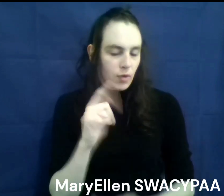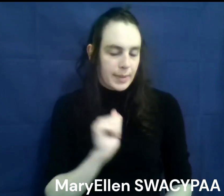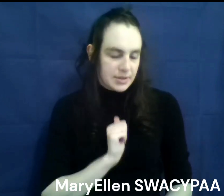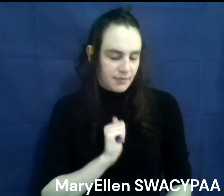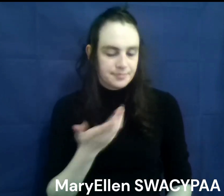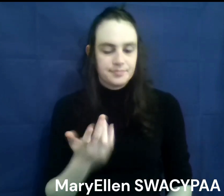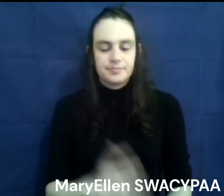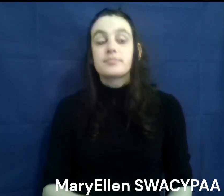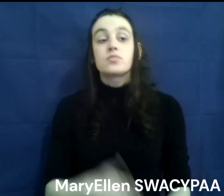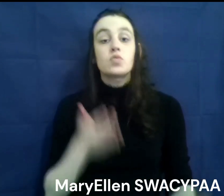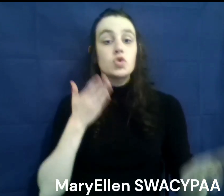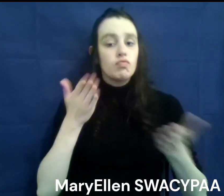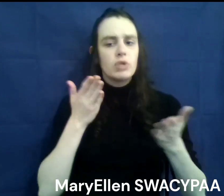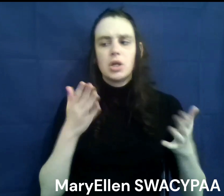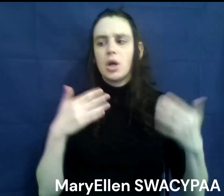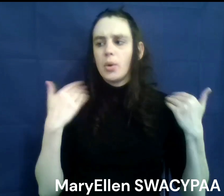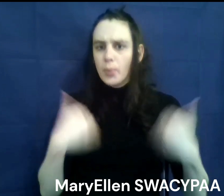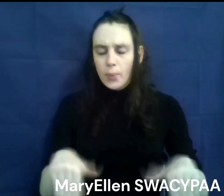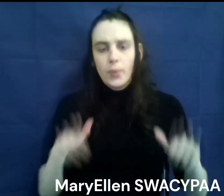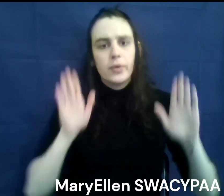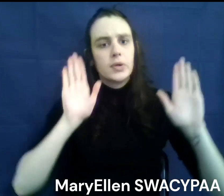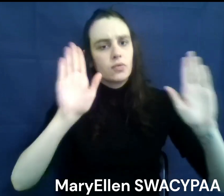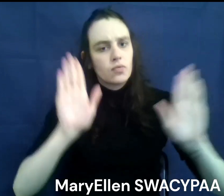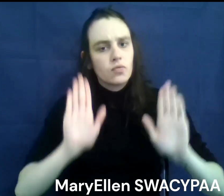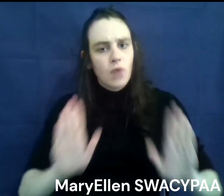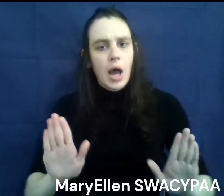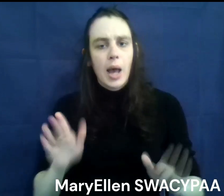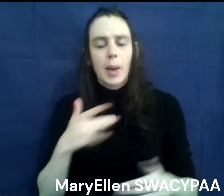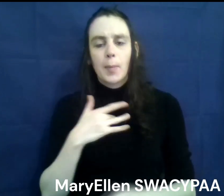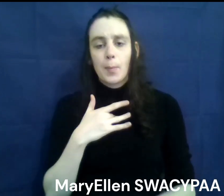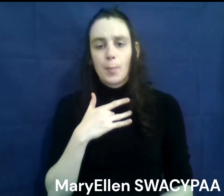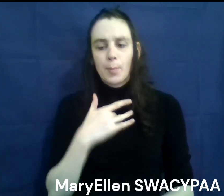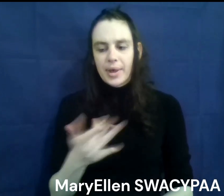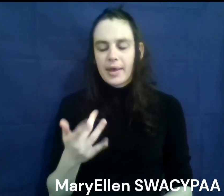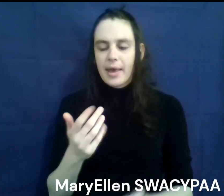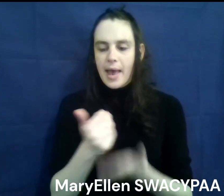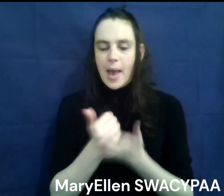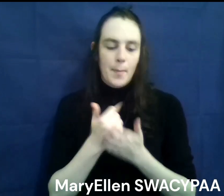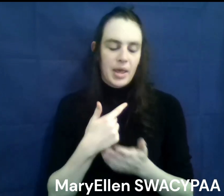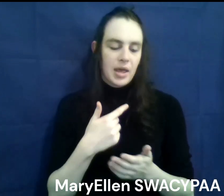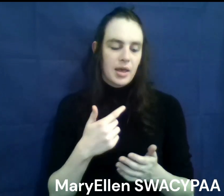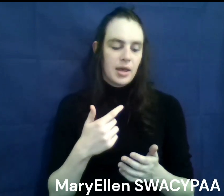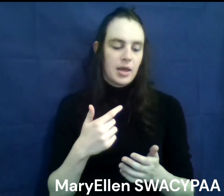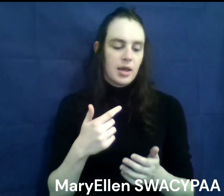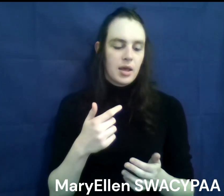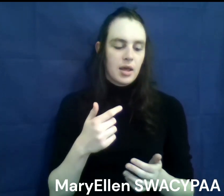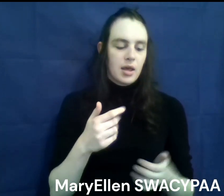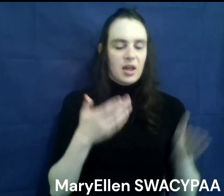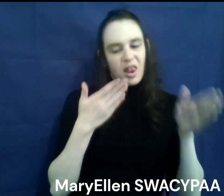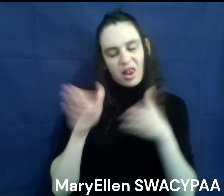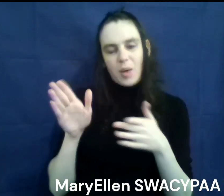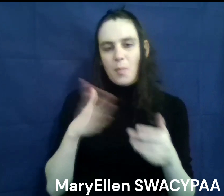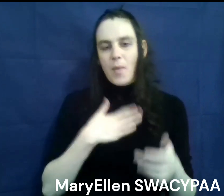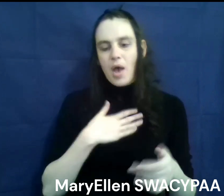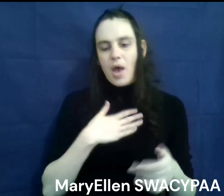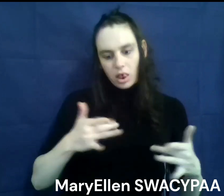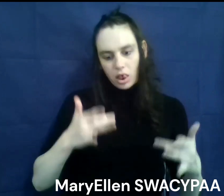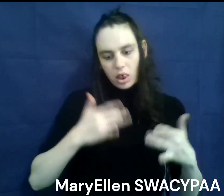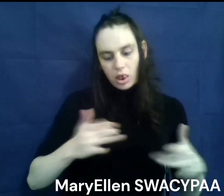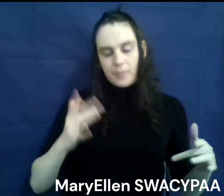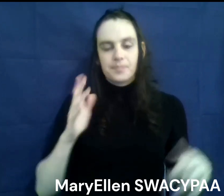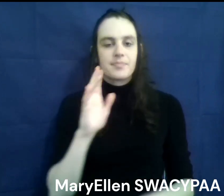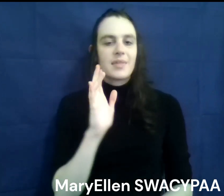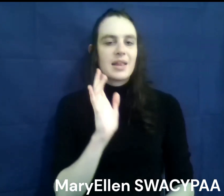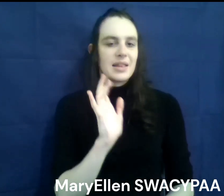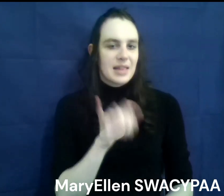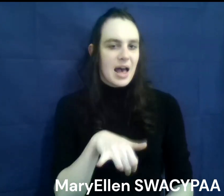is so rewarding, and usually gets me out of that self-pity mode that I get into, because I'm really good at that. It's one of my